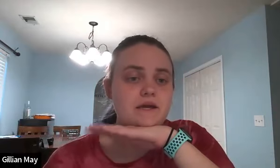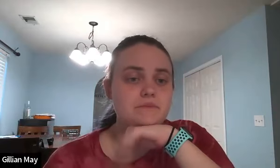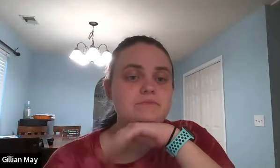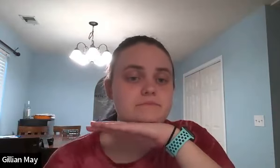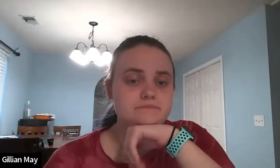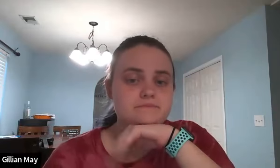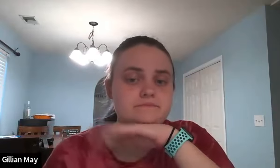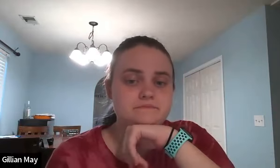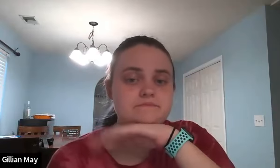ham.